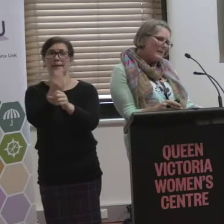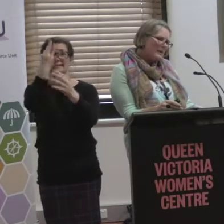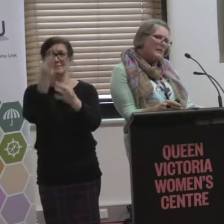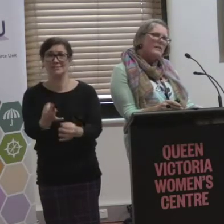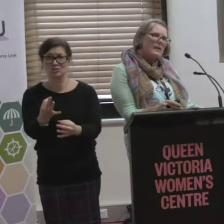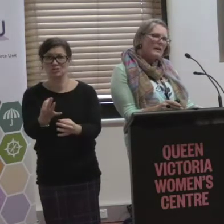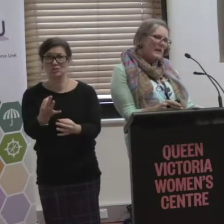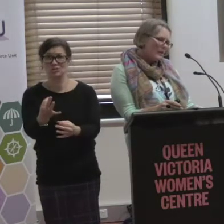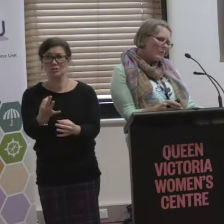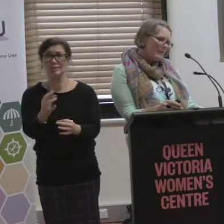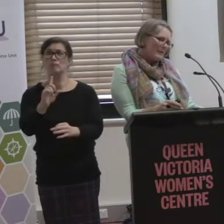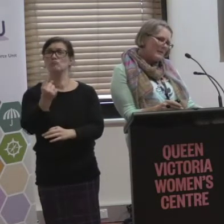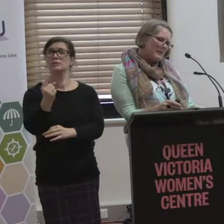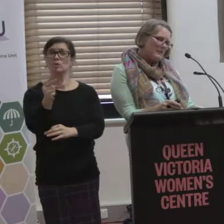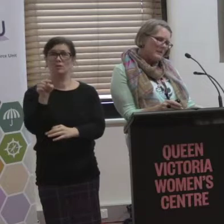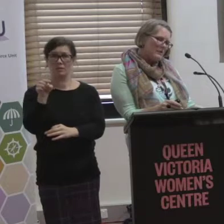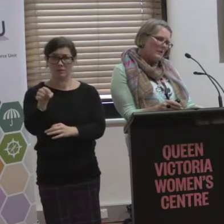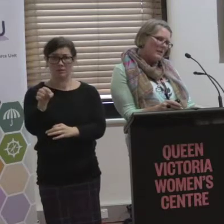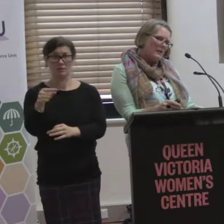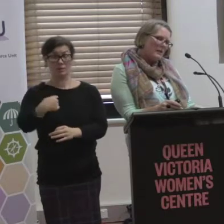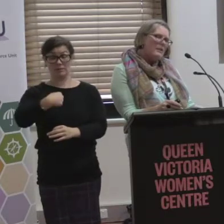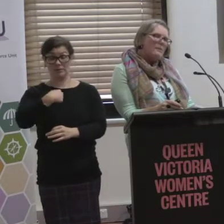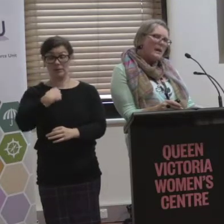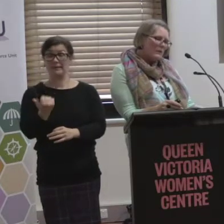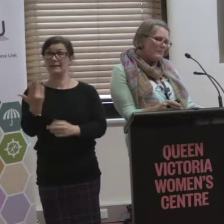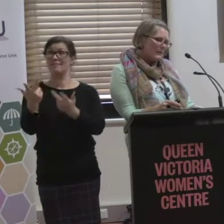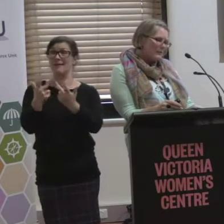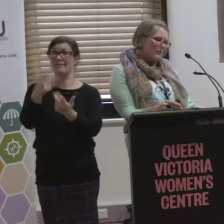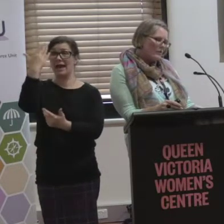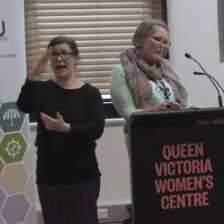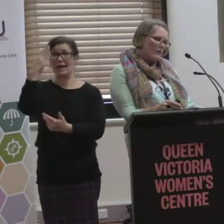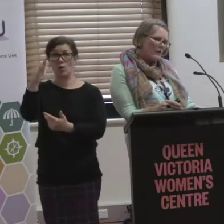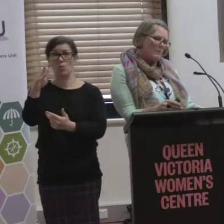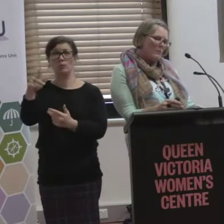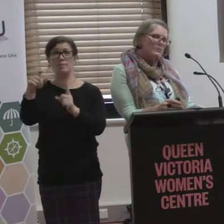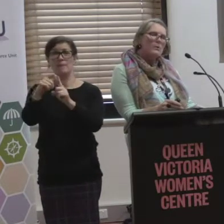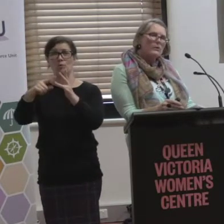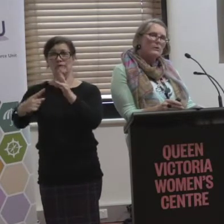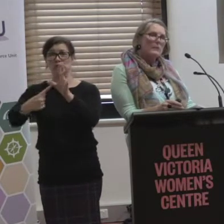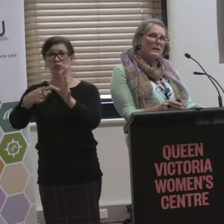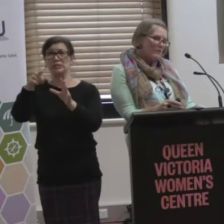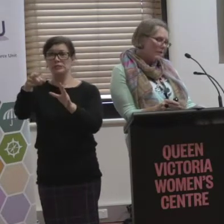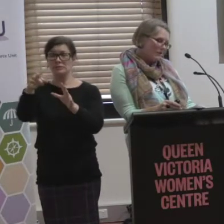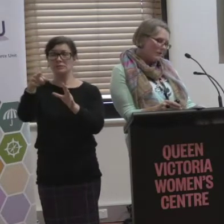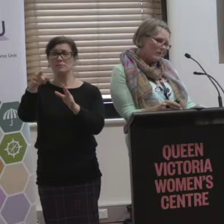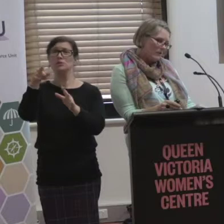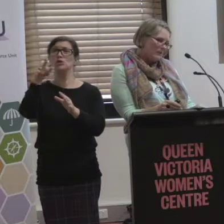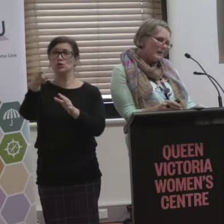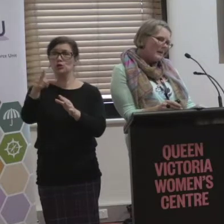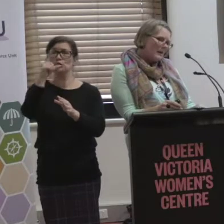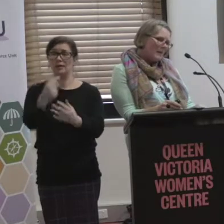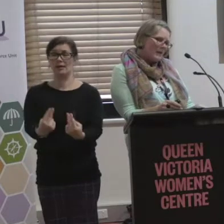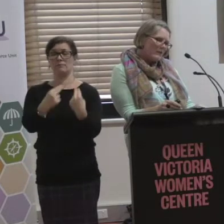principal, gives another adult with capacity, the attorney, the power to make decisions for them or support them to make their own